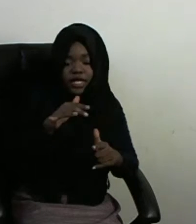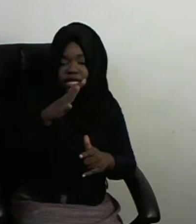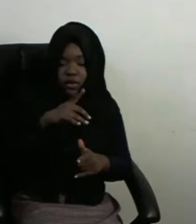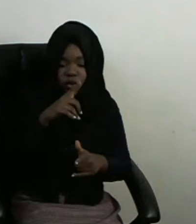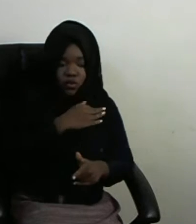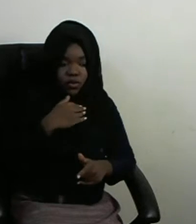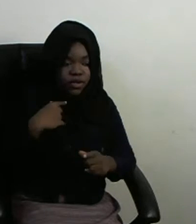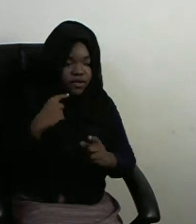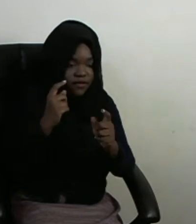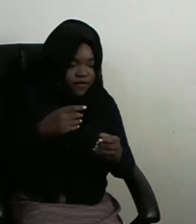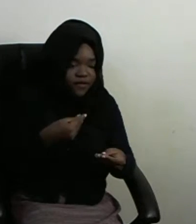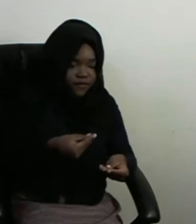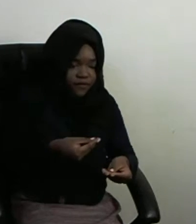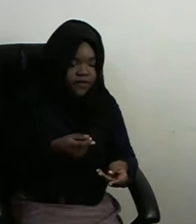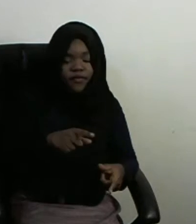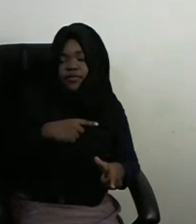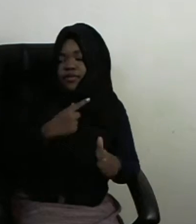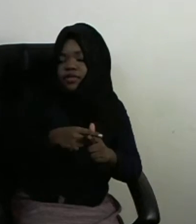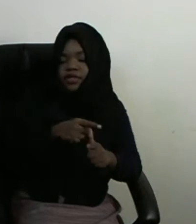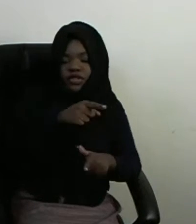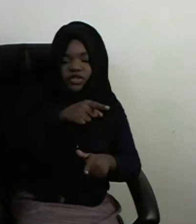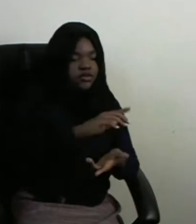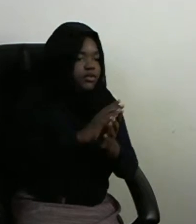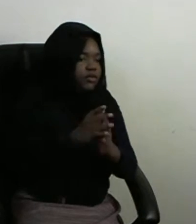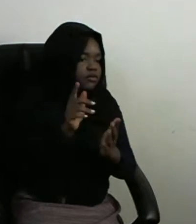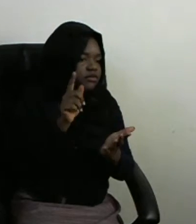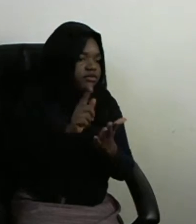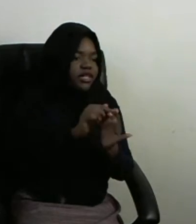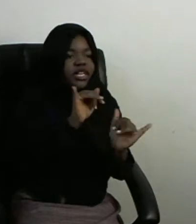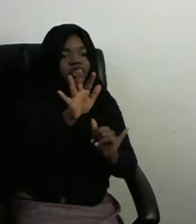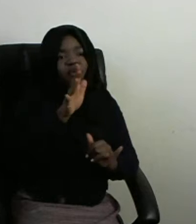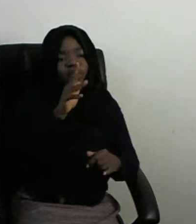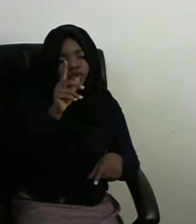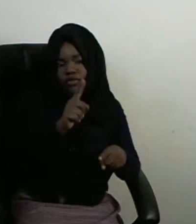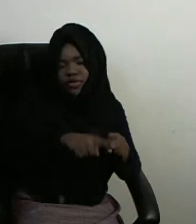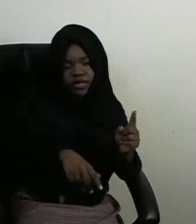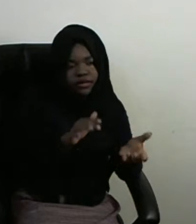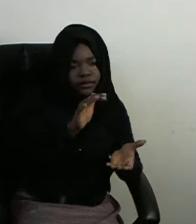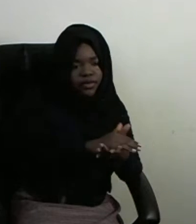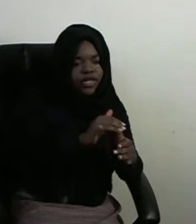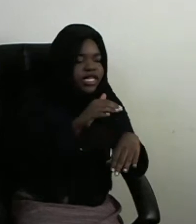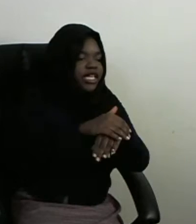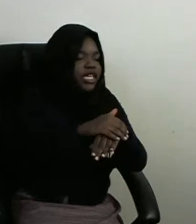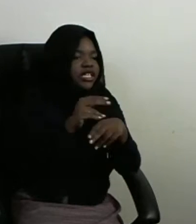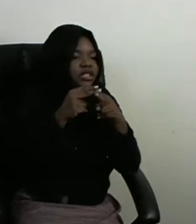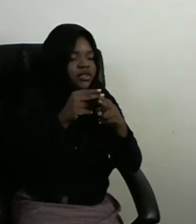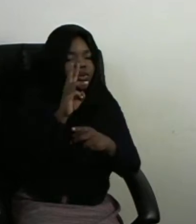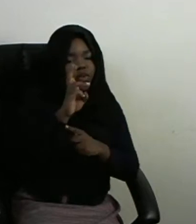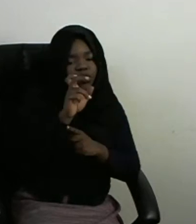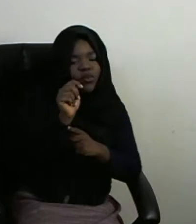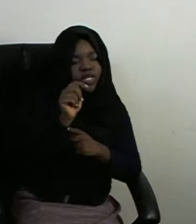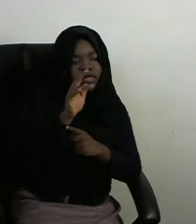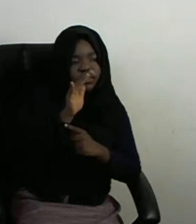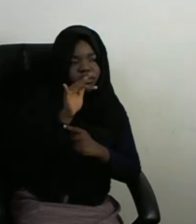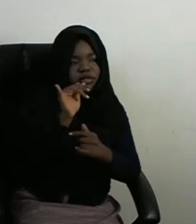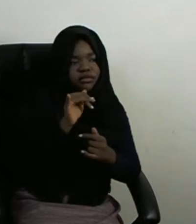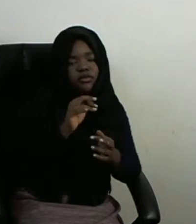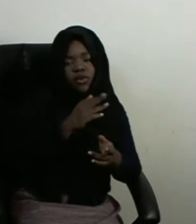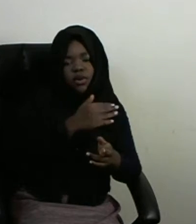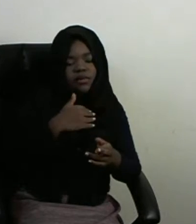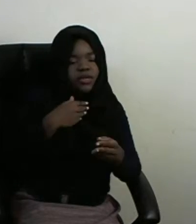that breastfed you, she becomes like your mother. In English, it's called wet mother